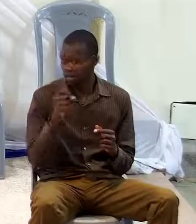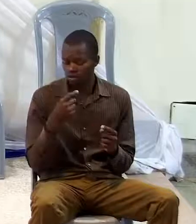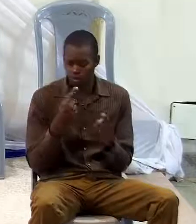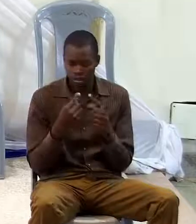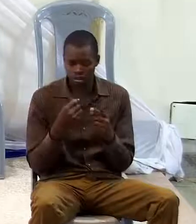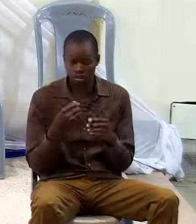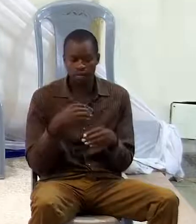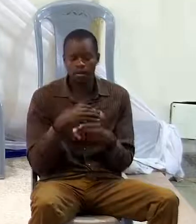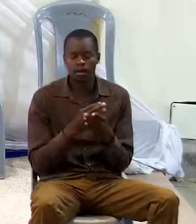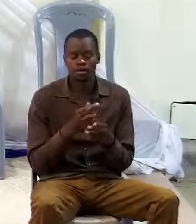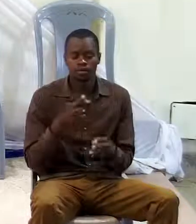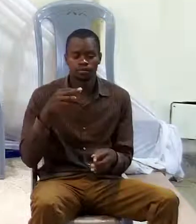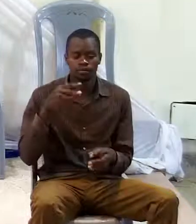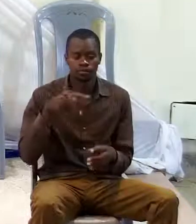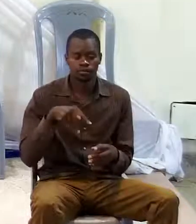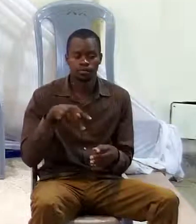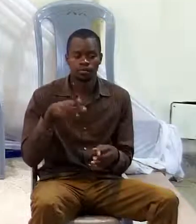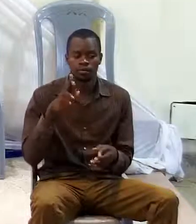Proteins